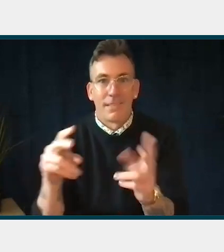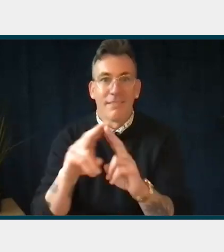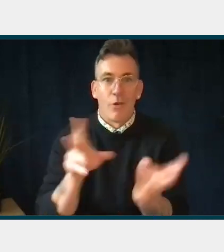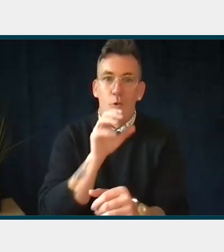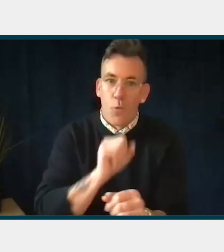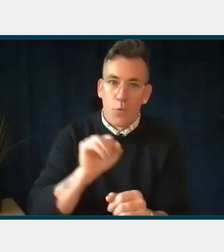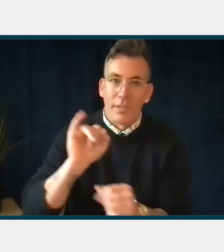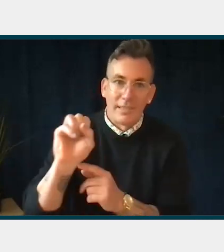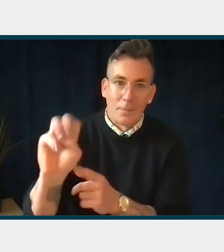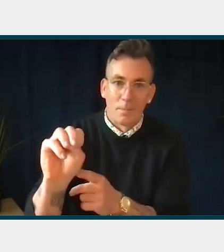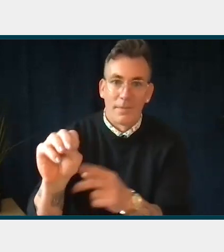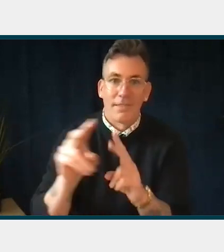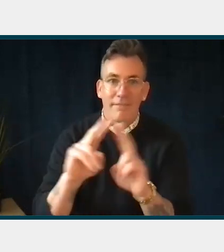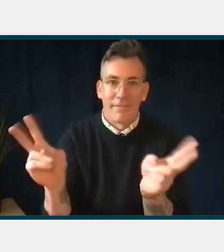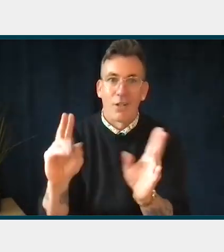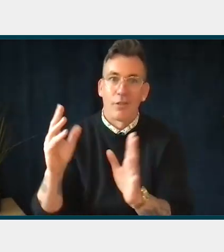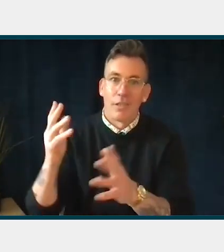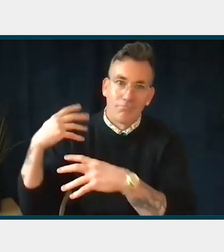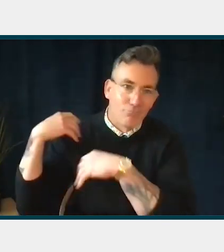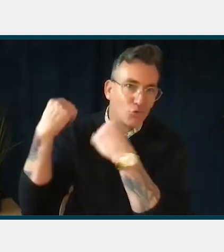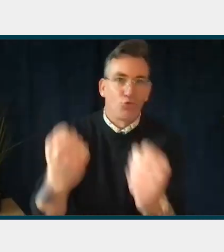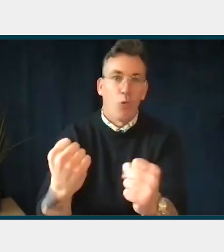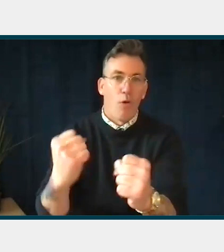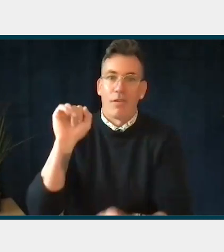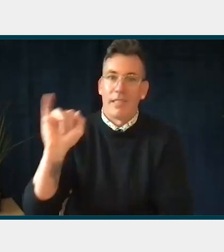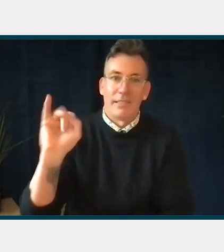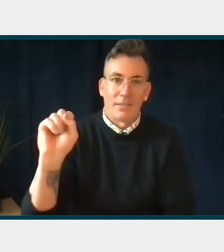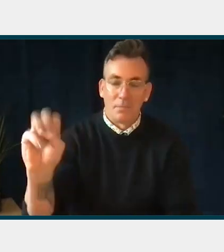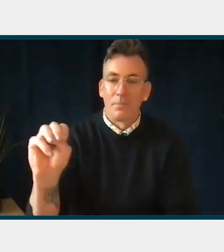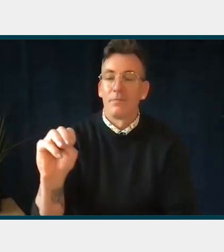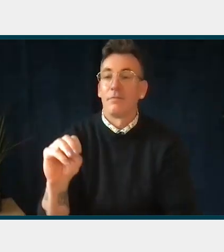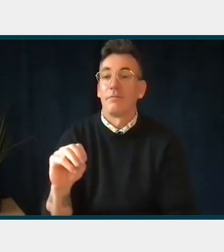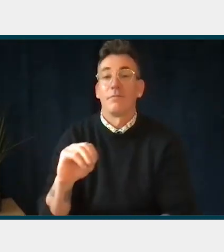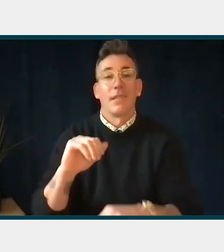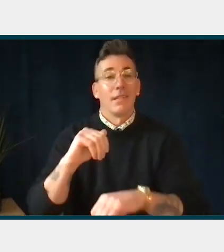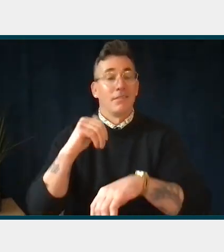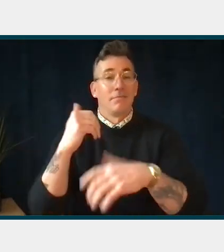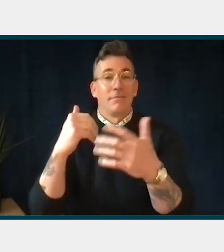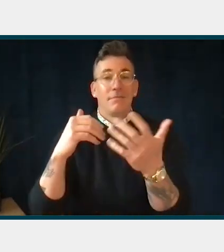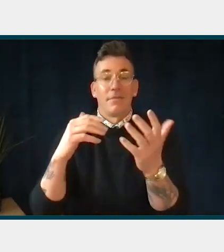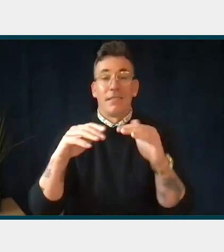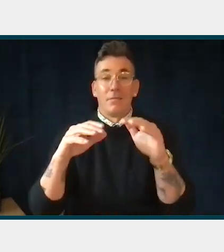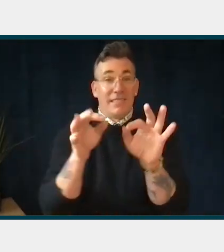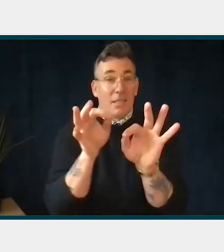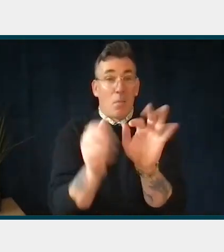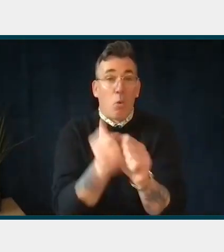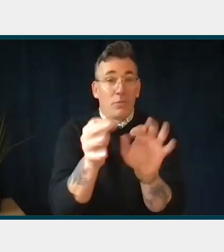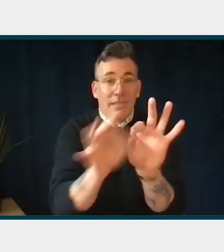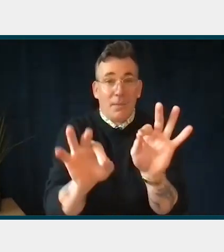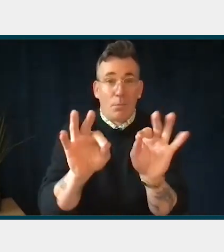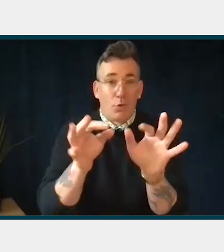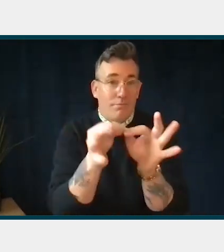It's quite a very traditional ism. It's an old ism. It's really been a long-standing